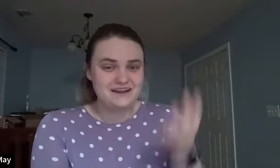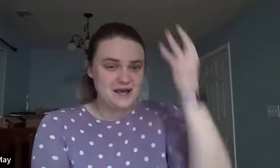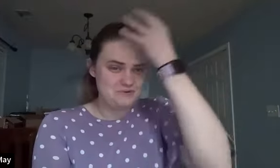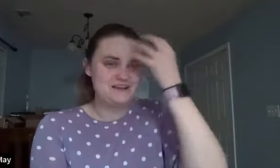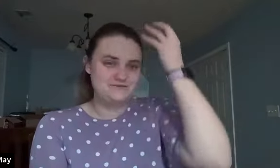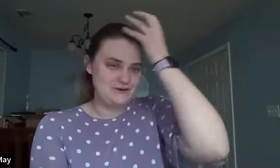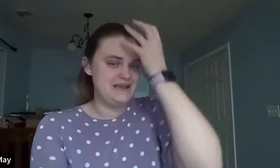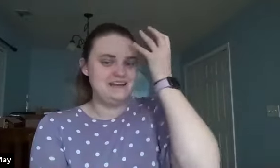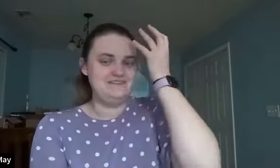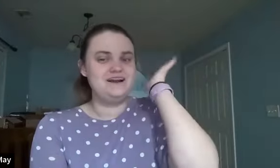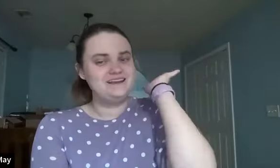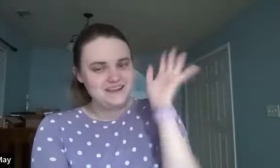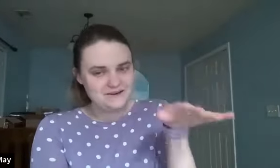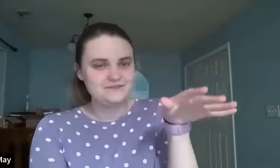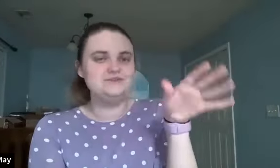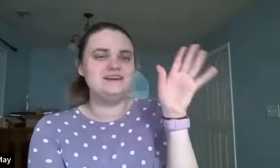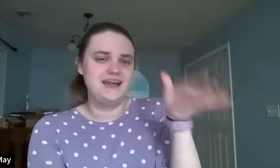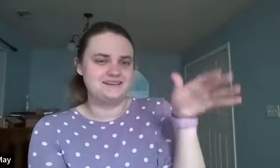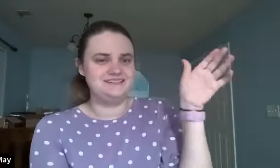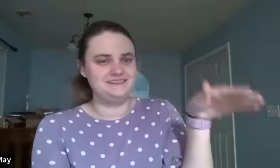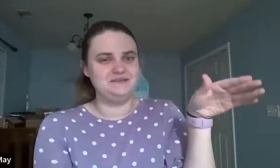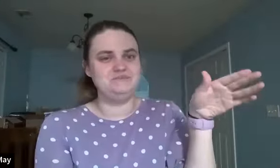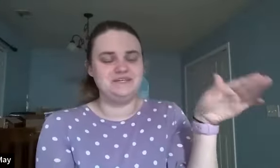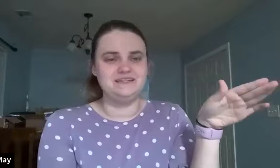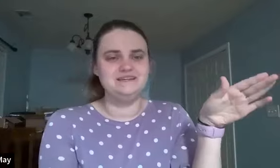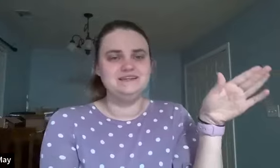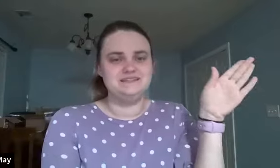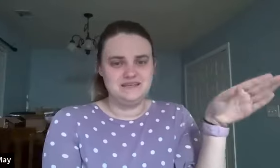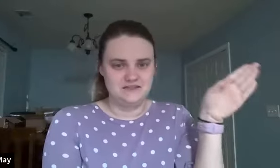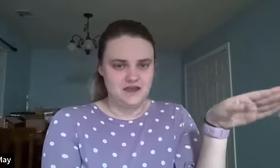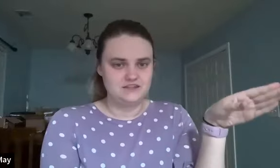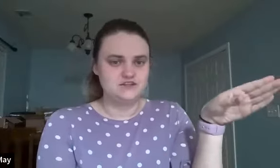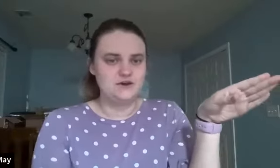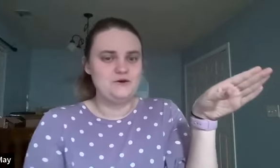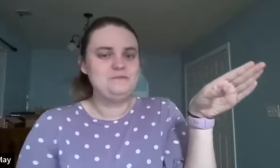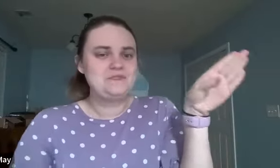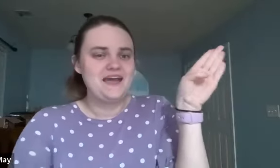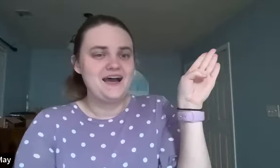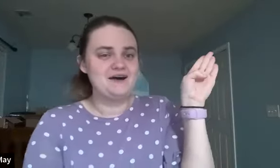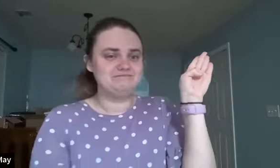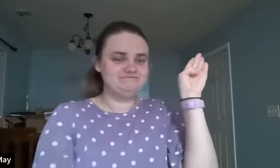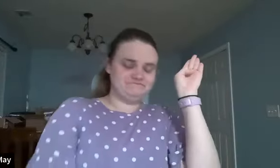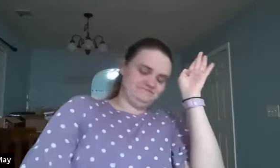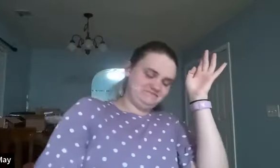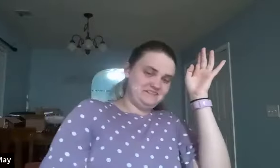up around your forehead. And if you're not careful, you can accidentally be saying that. And so,